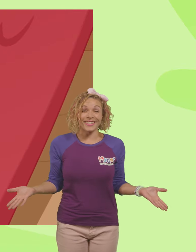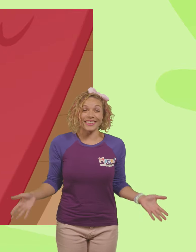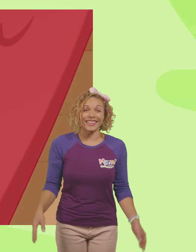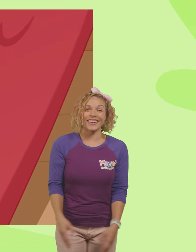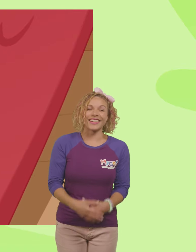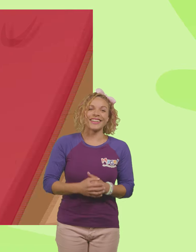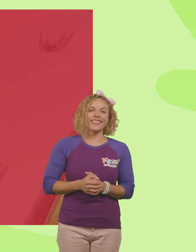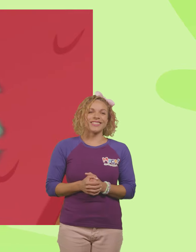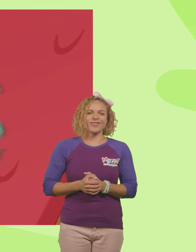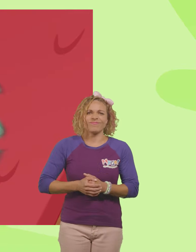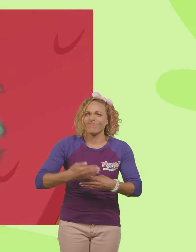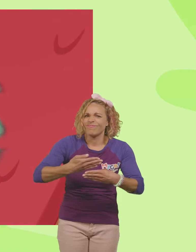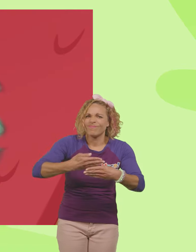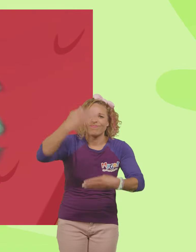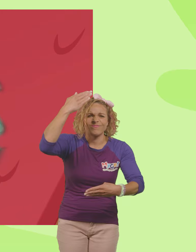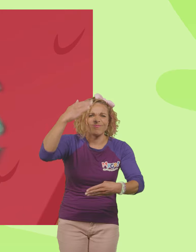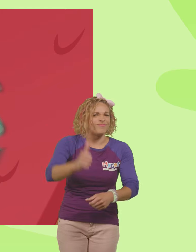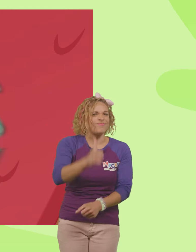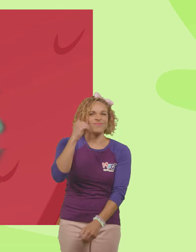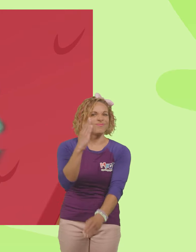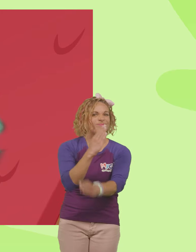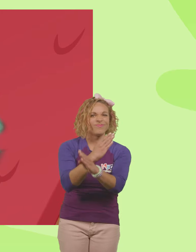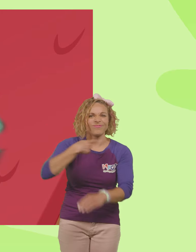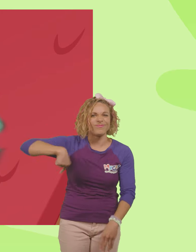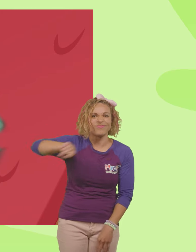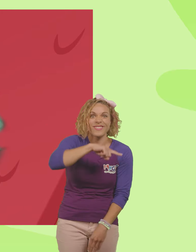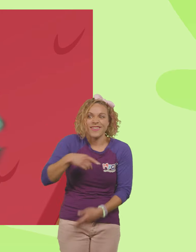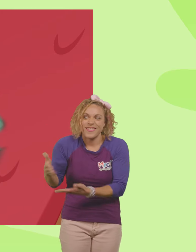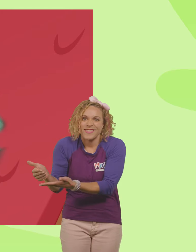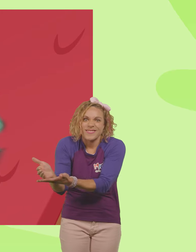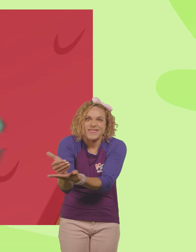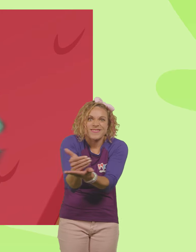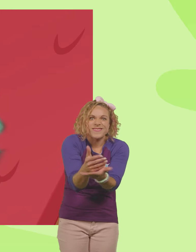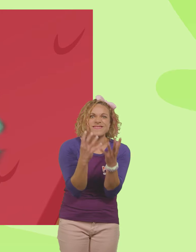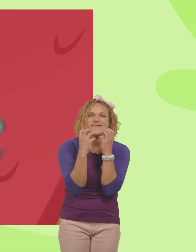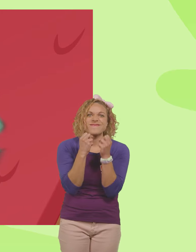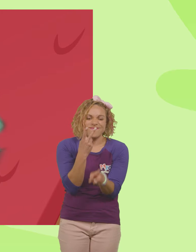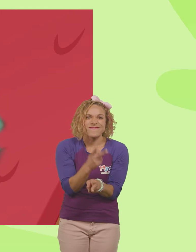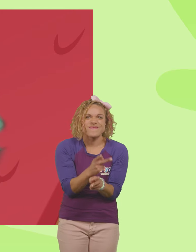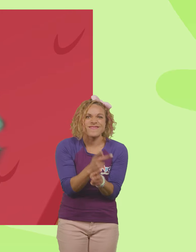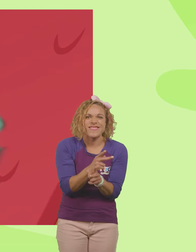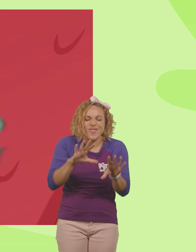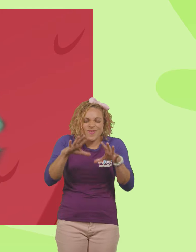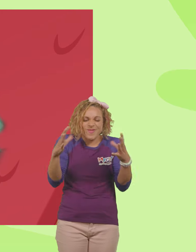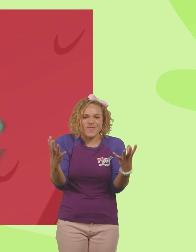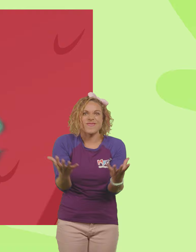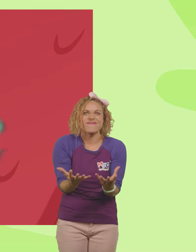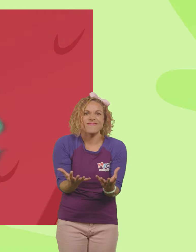This is great. No wall is gonna stop us now from getting all the treasure in the